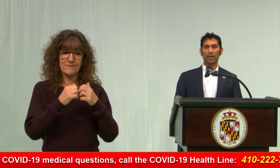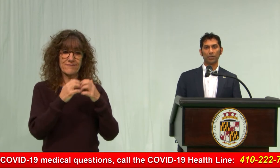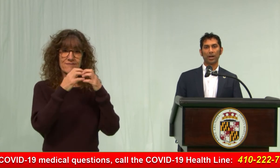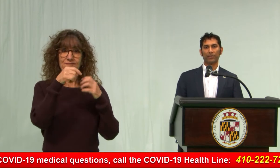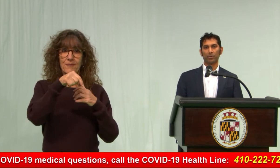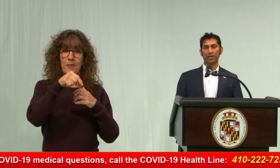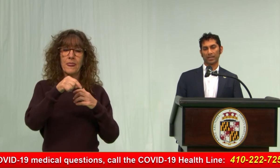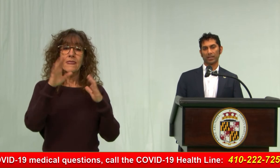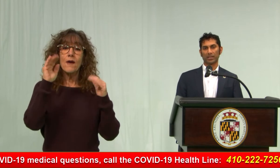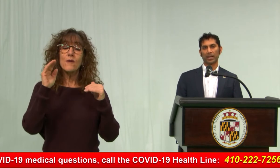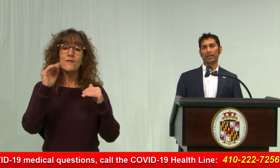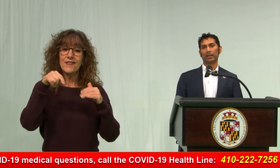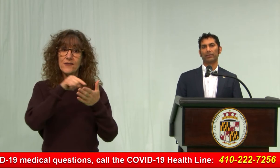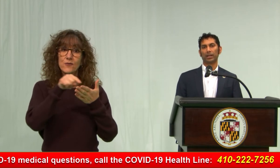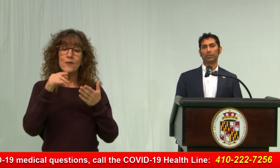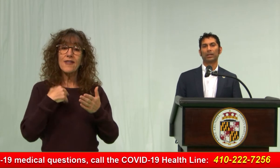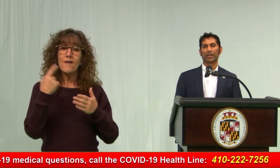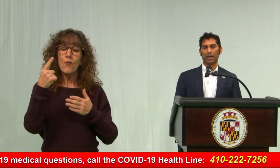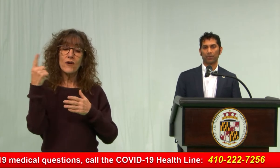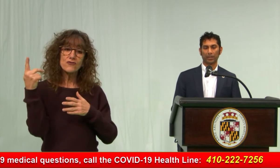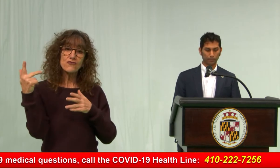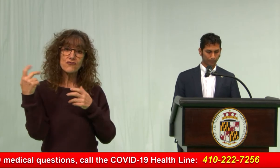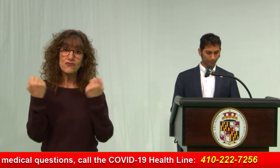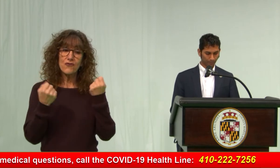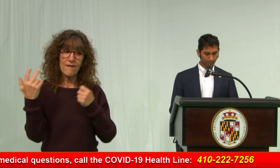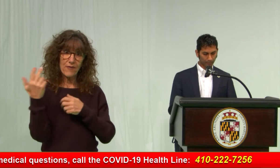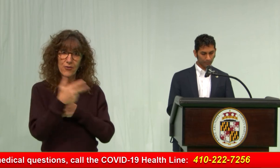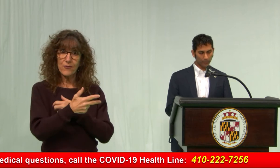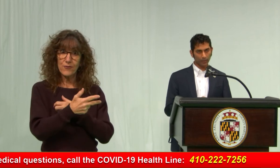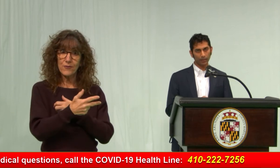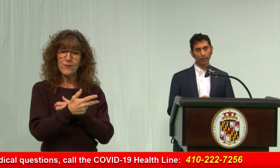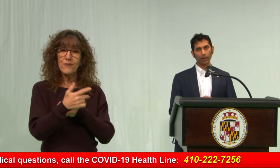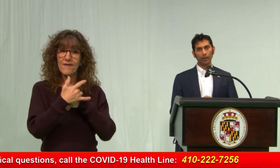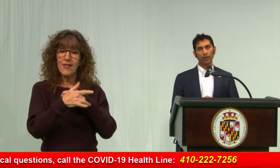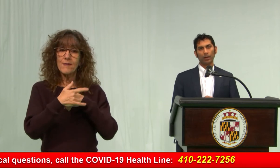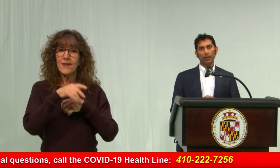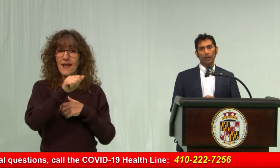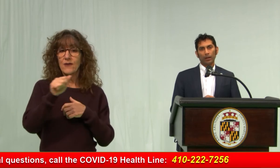at least one drive-through testing site available in the county.